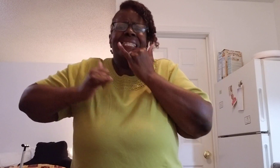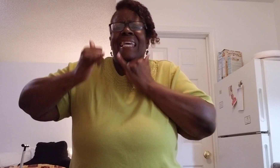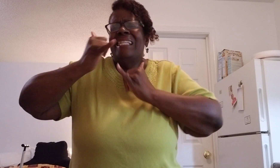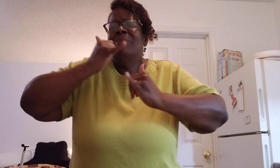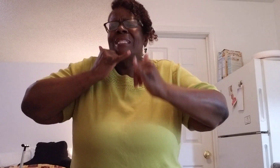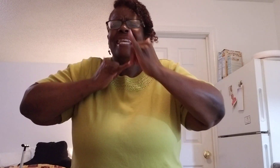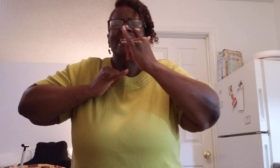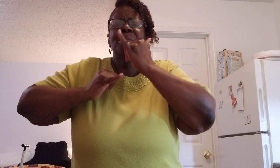Mistakes.